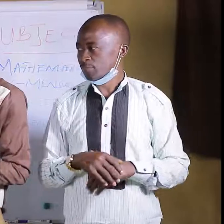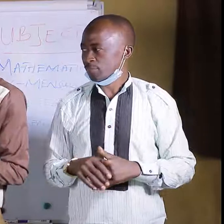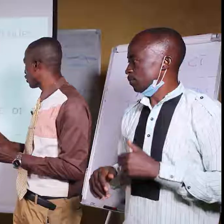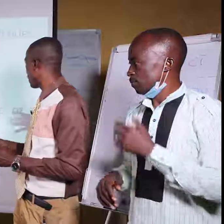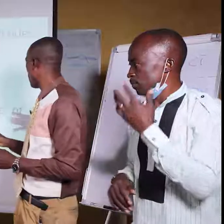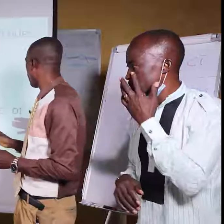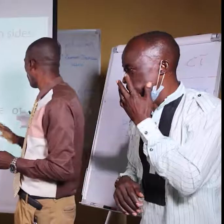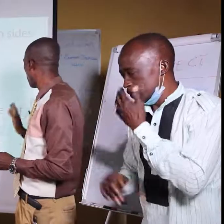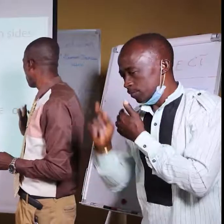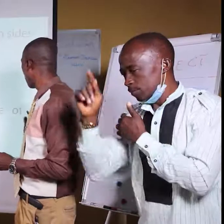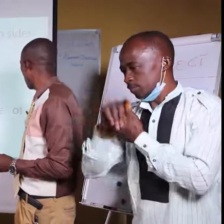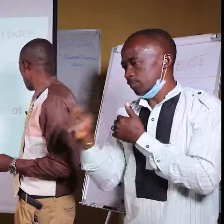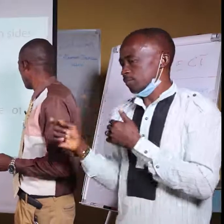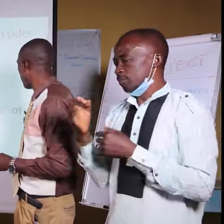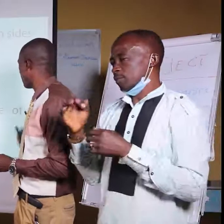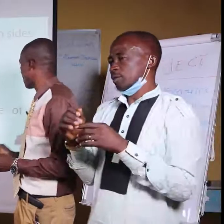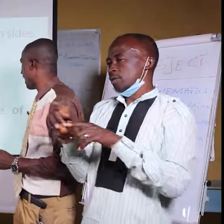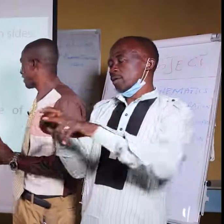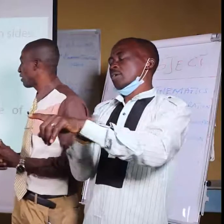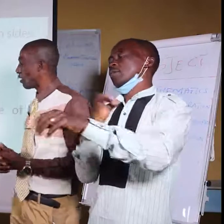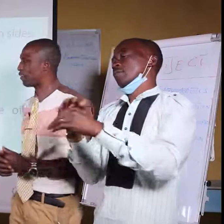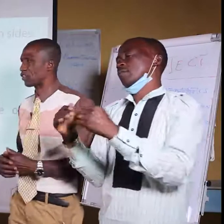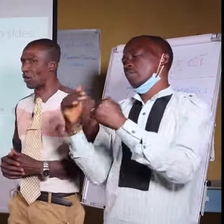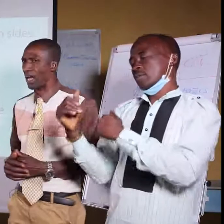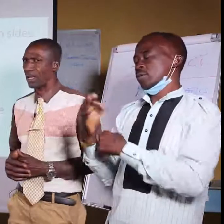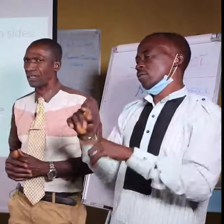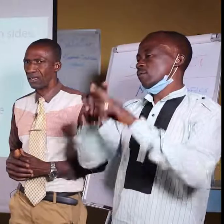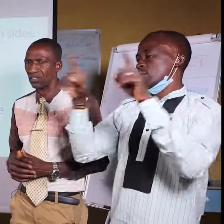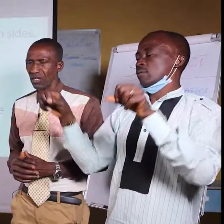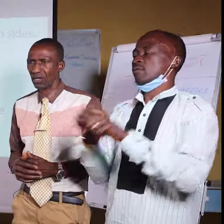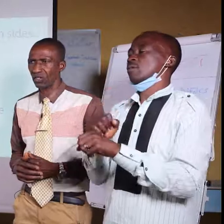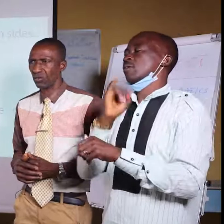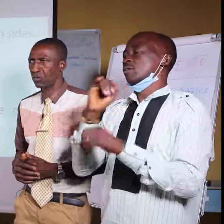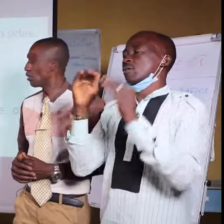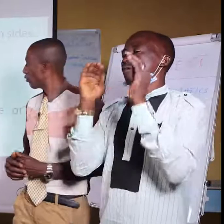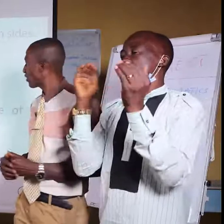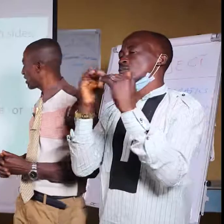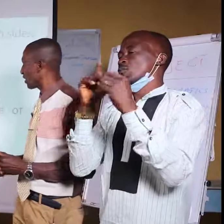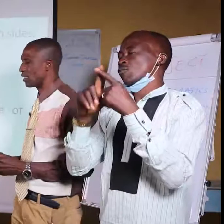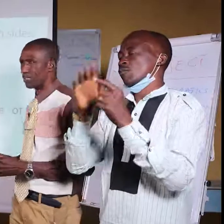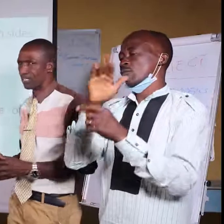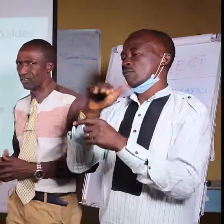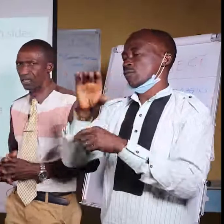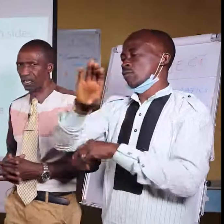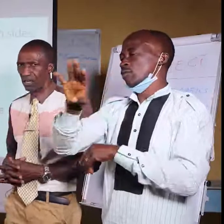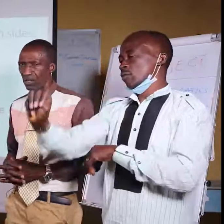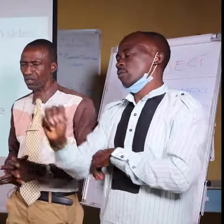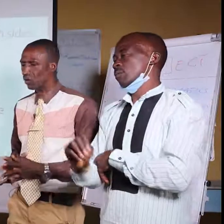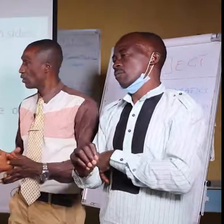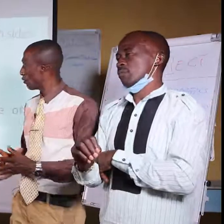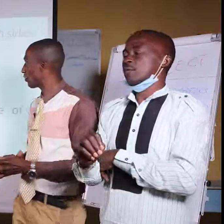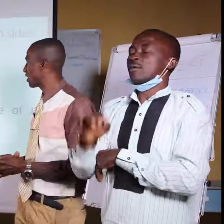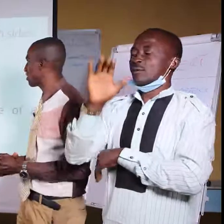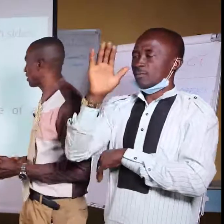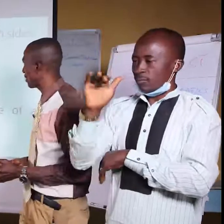225. So therefore, the length of a side of a square is equals to 15 centimeters. Equals